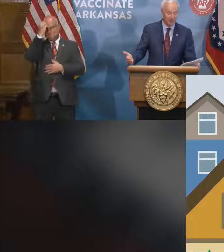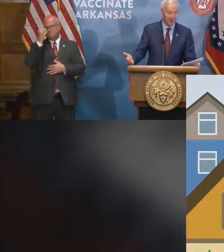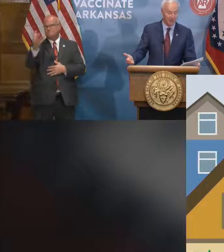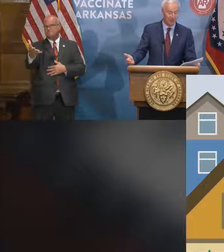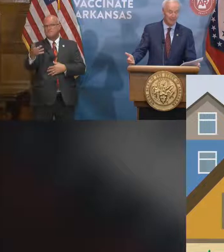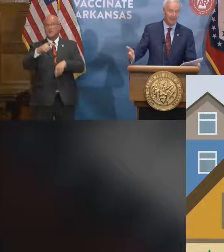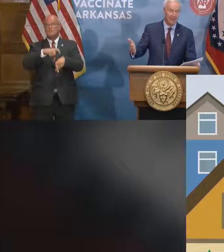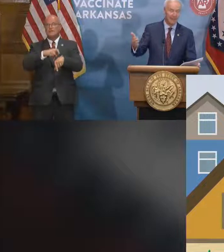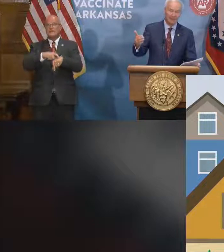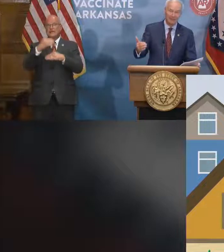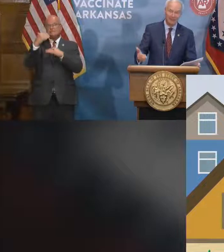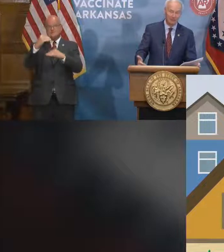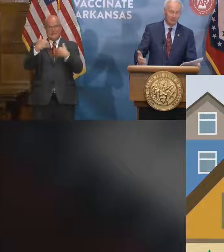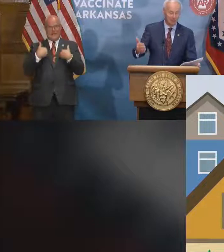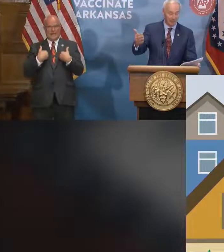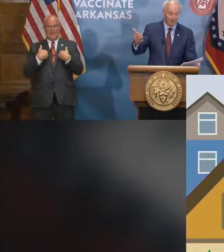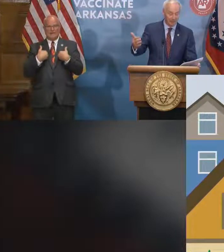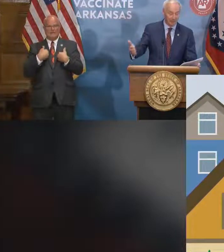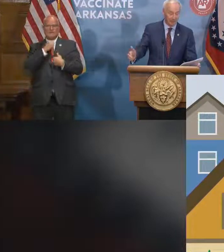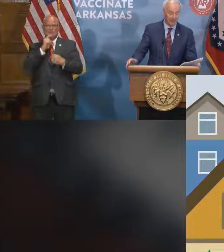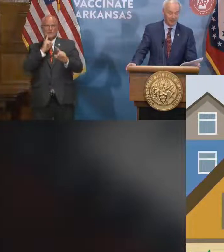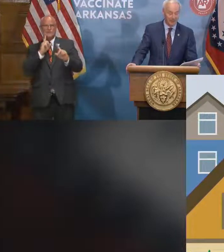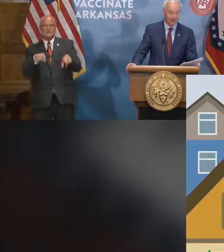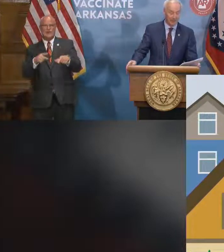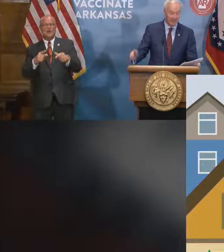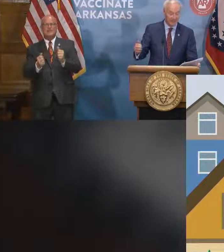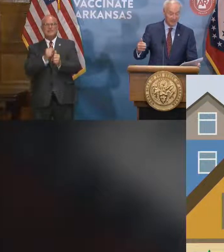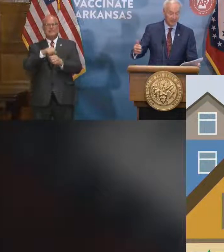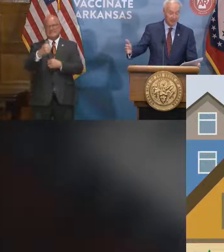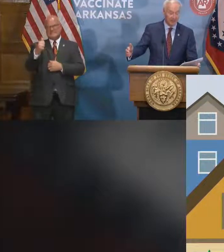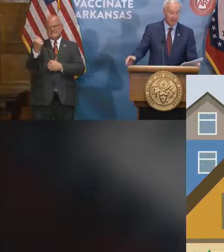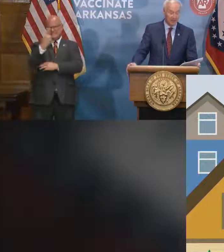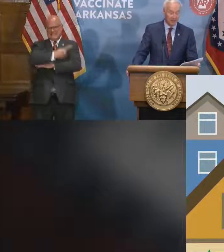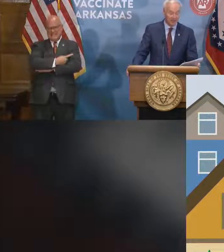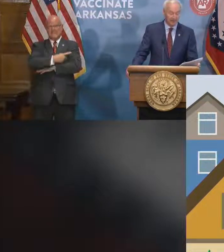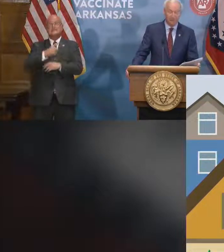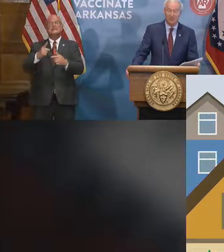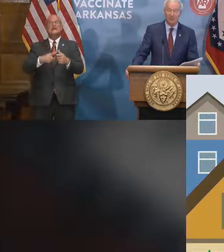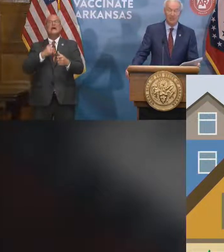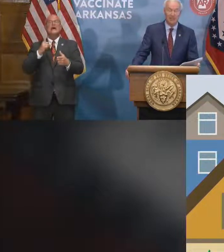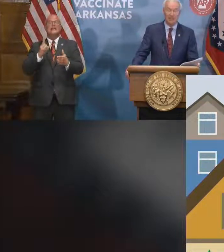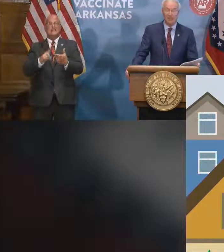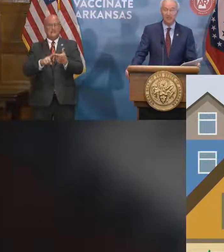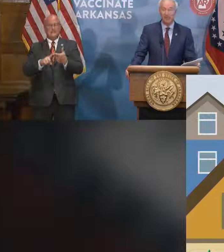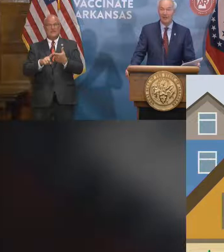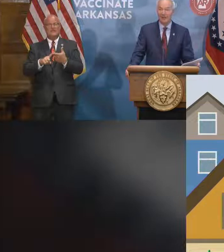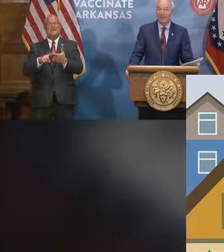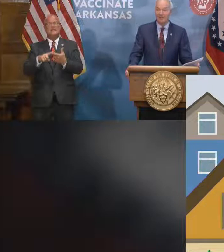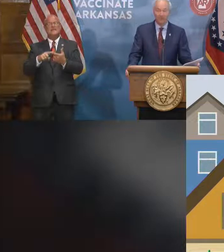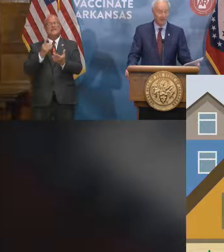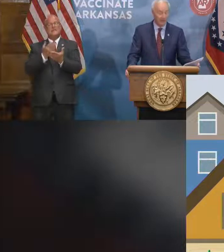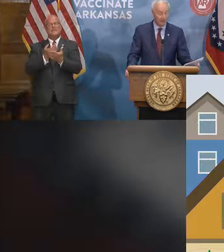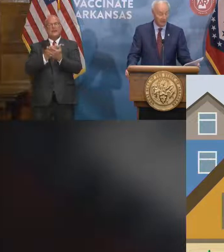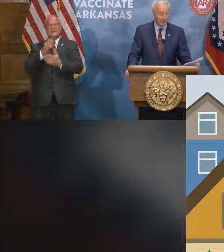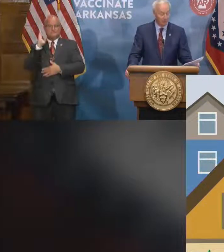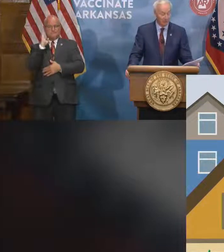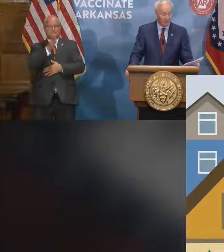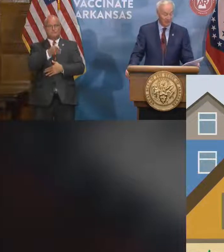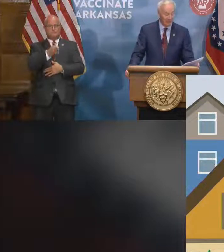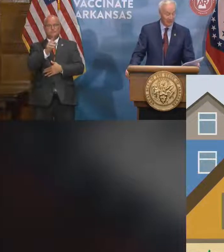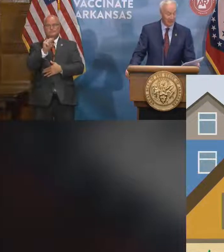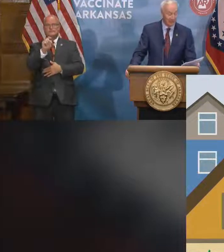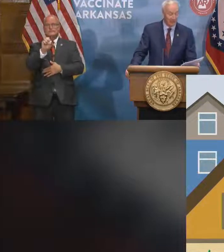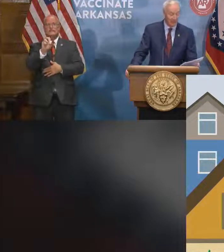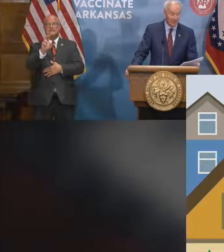but there's a time limit on that, and if they don't respond within 10 days, then the assistance can be provided directly to